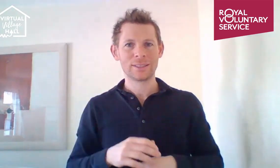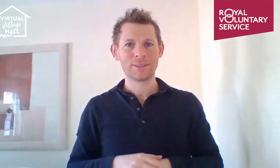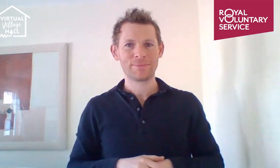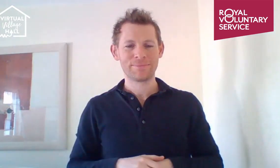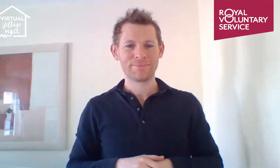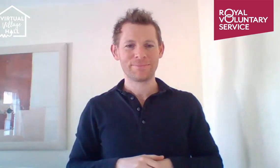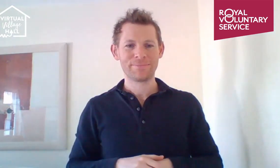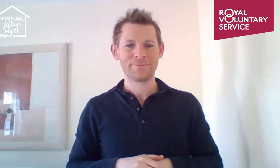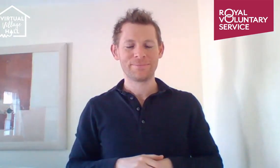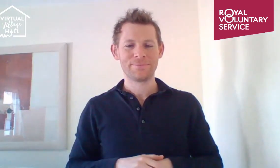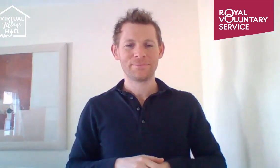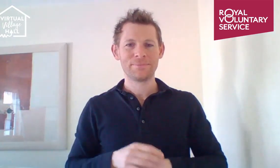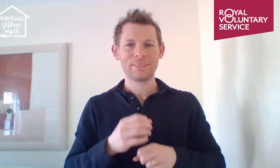degree,